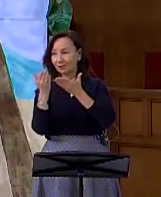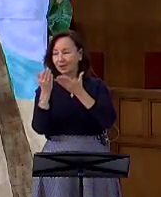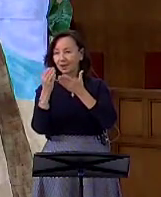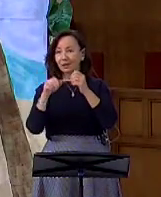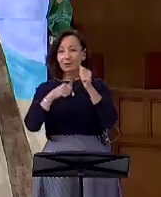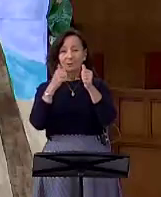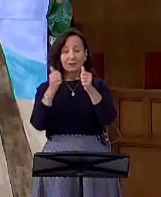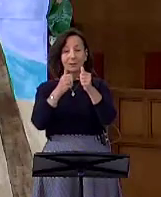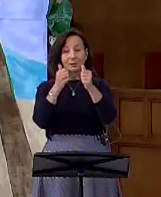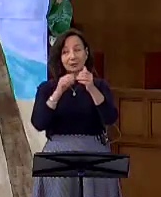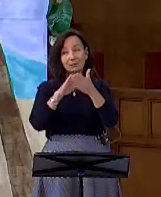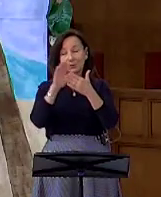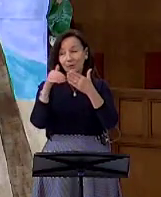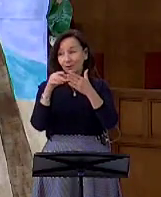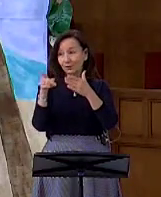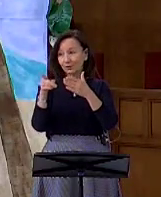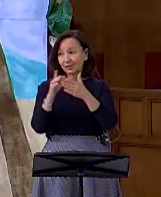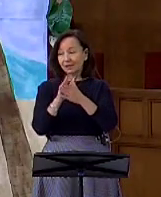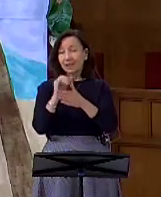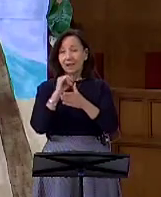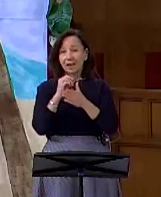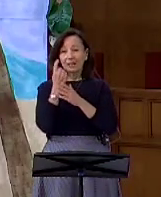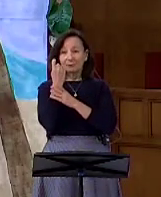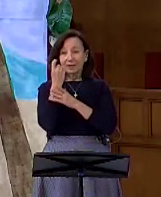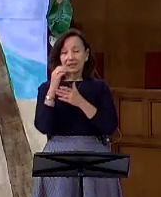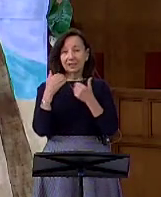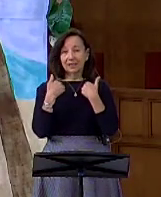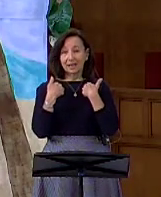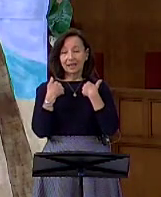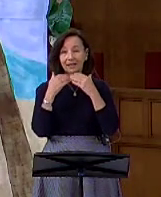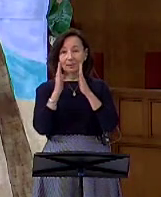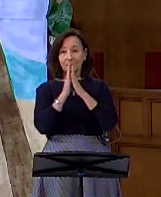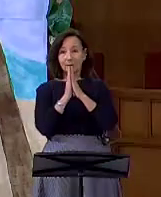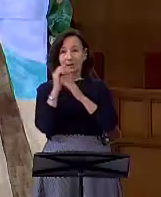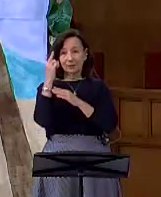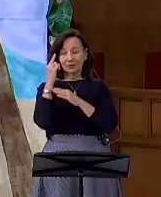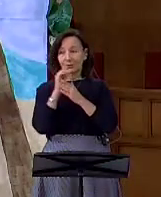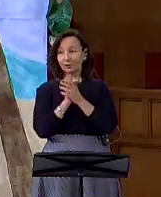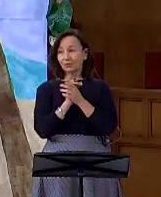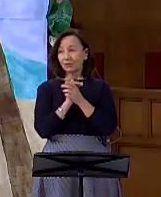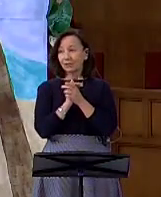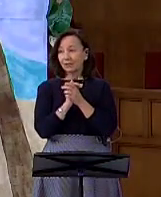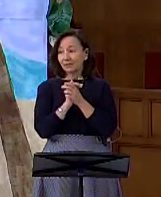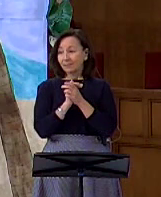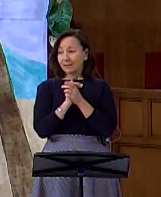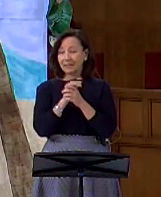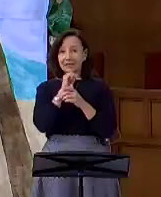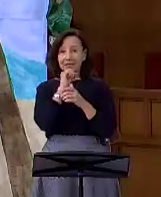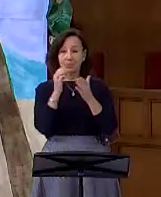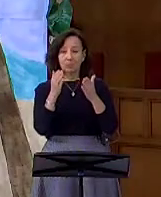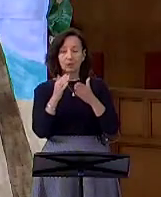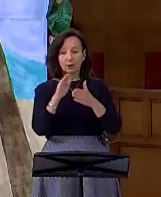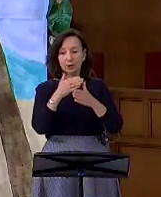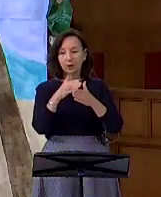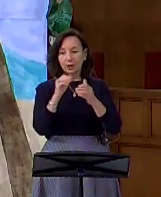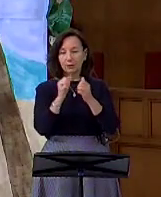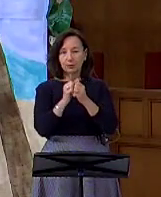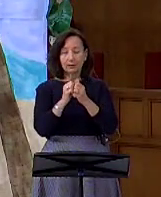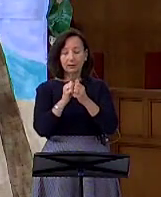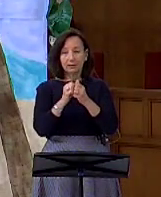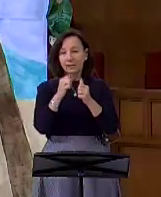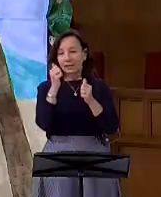these. I recently had a prayer concern that I didn't want to just share widely with everyone,